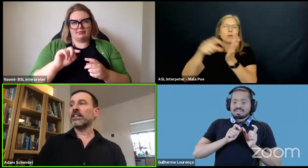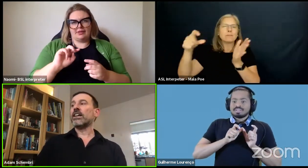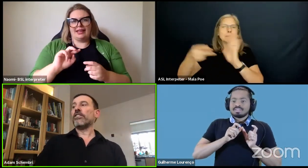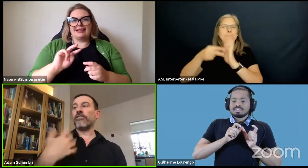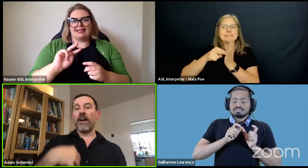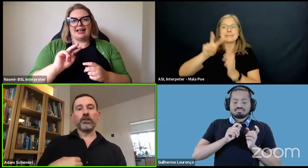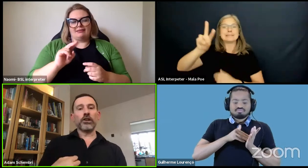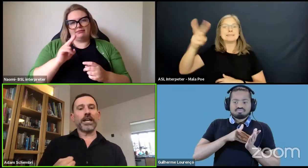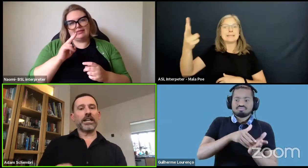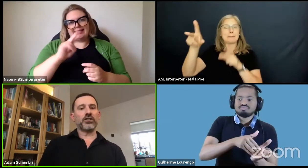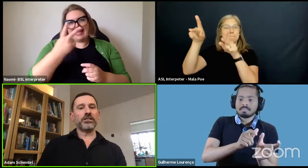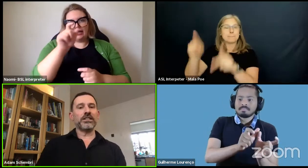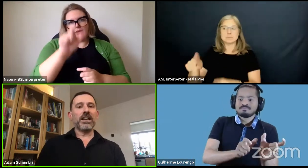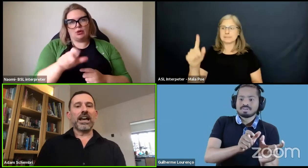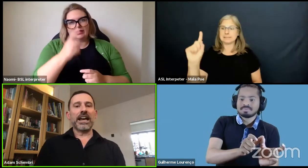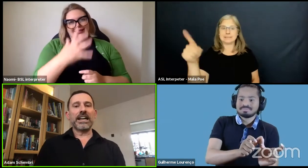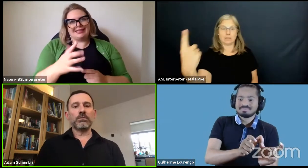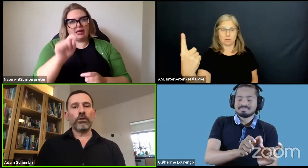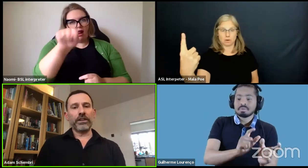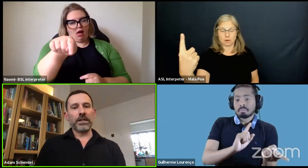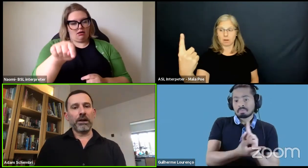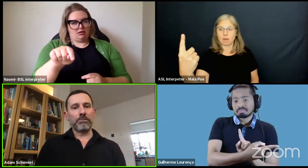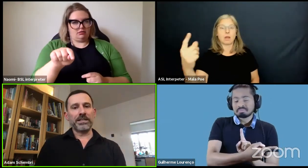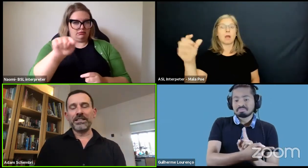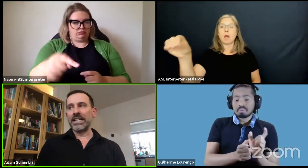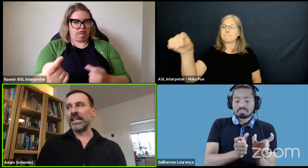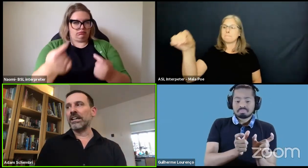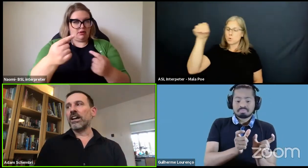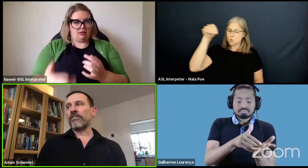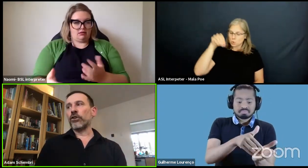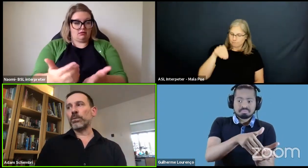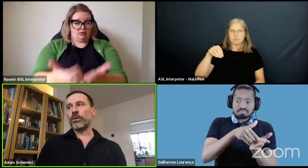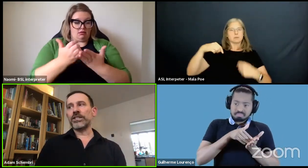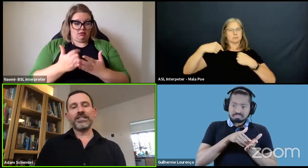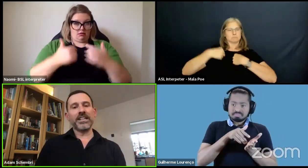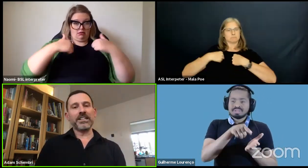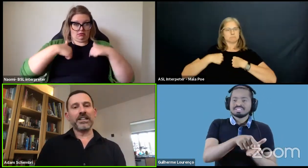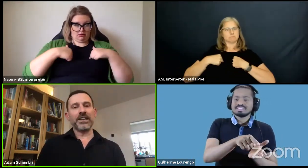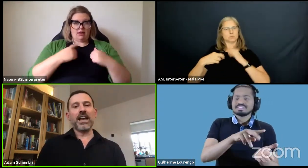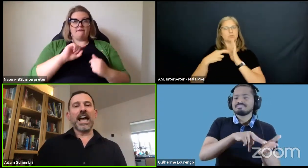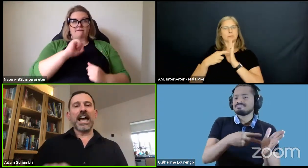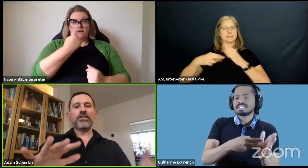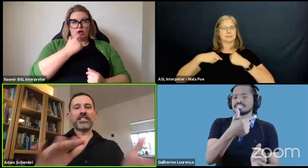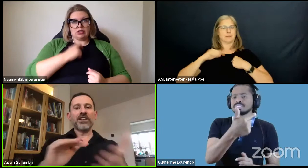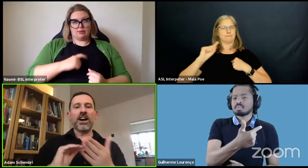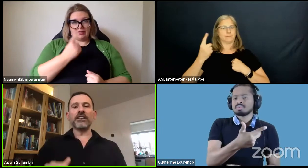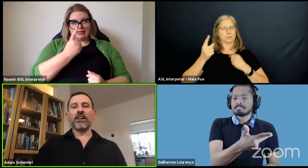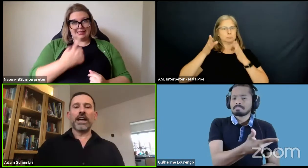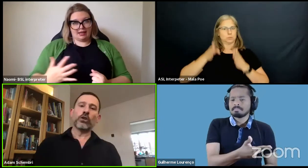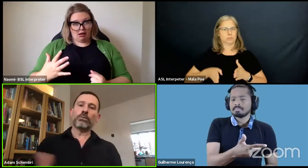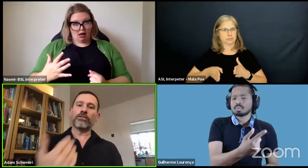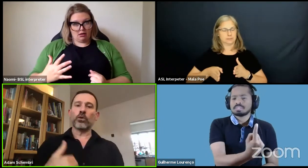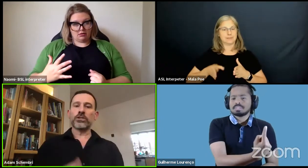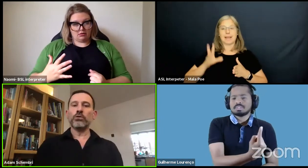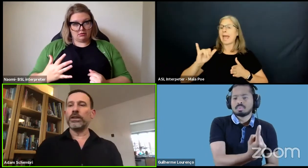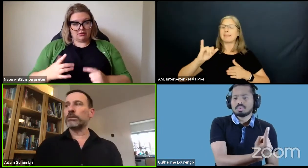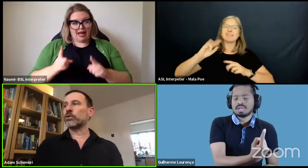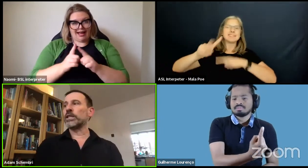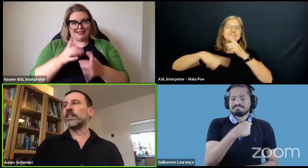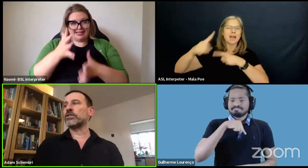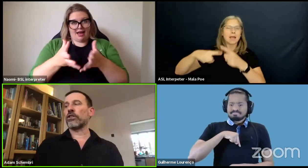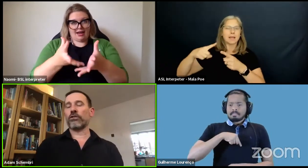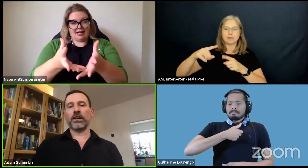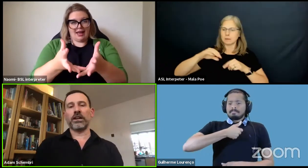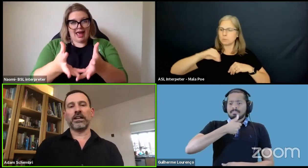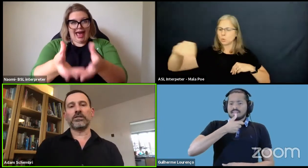singular, the final location as a morpheme representing first person singular, and the sign help, of course, moving